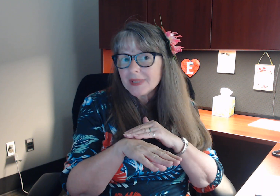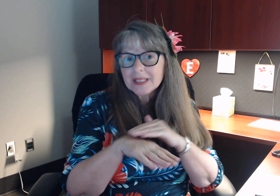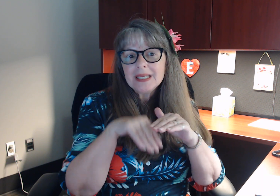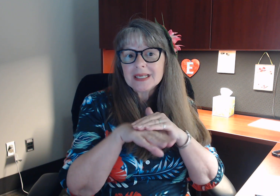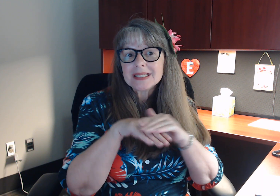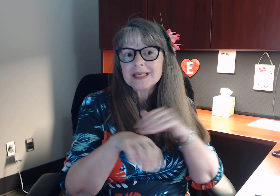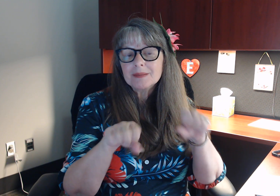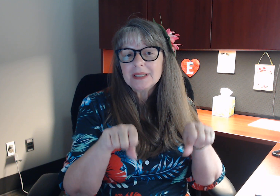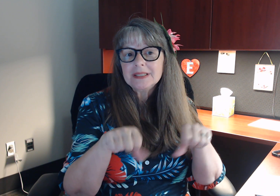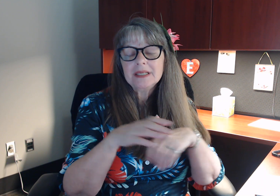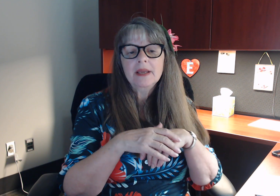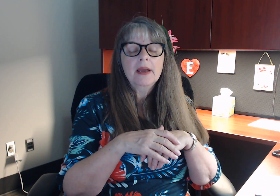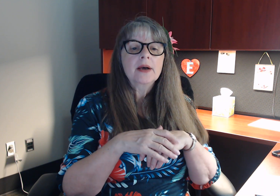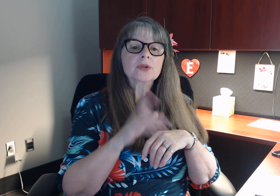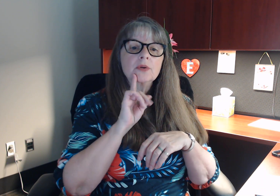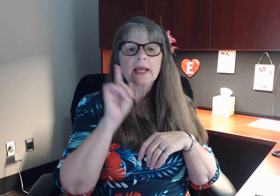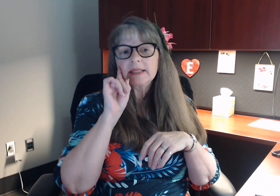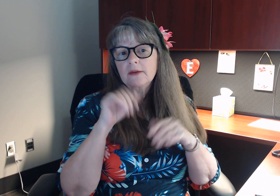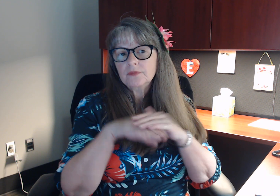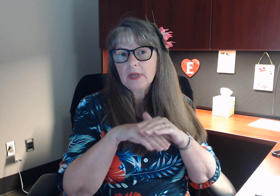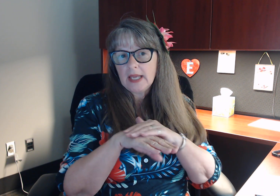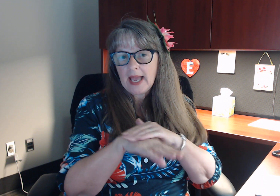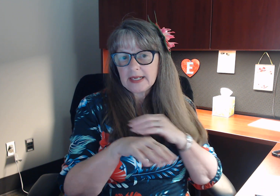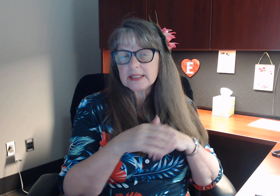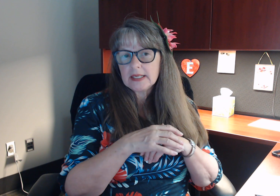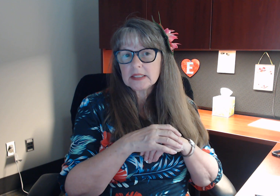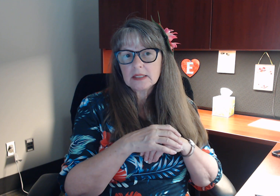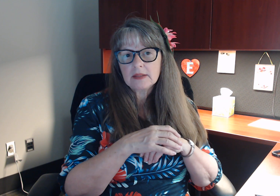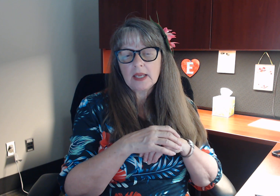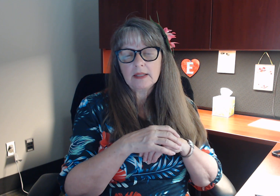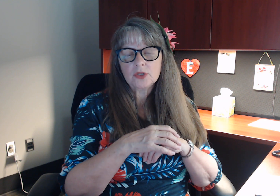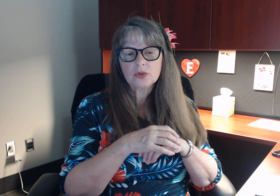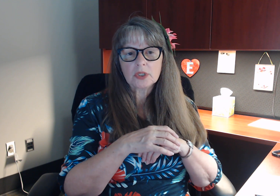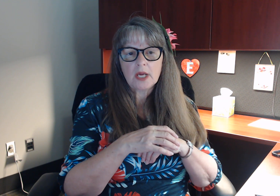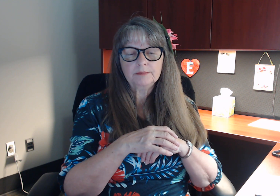accessibility. So like death access, that's used a lot.